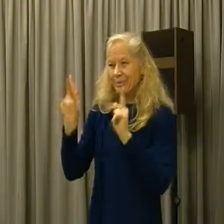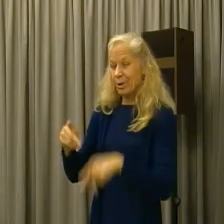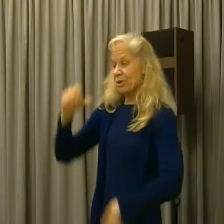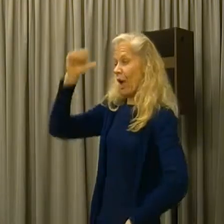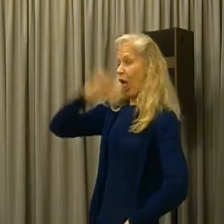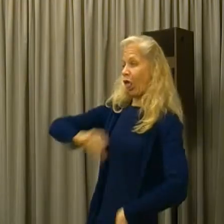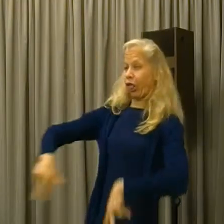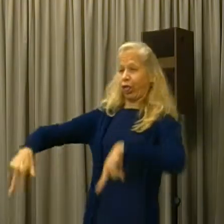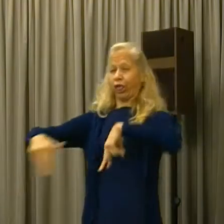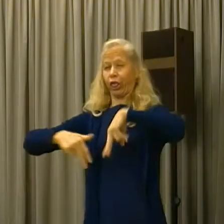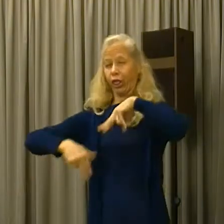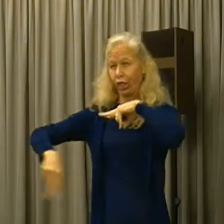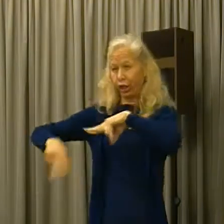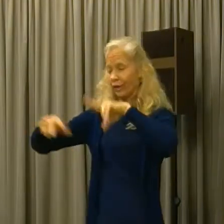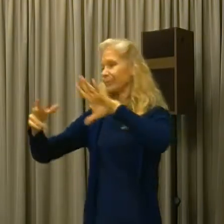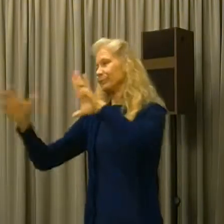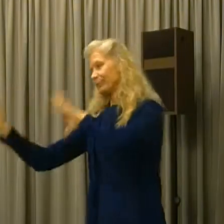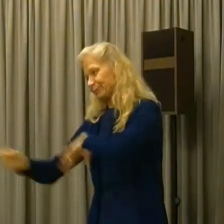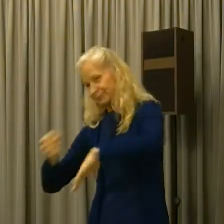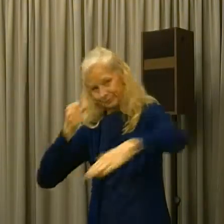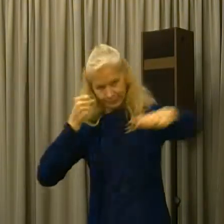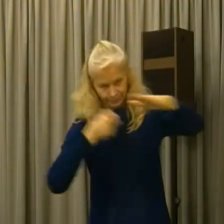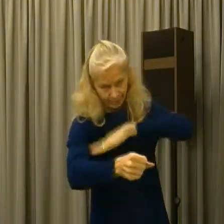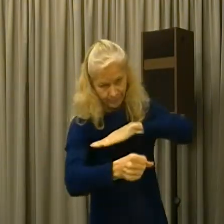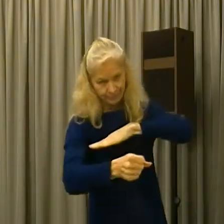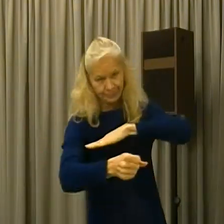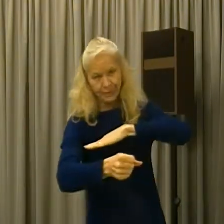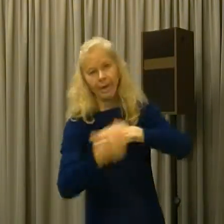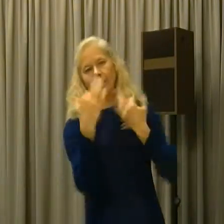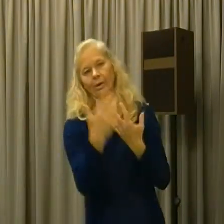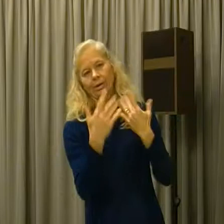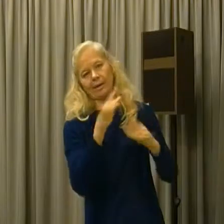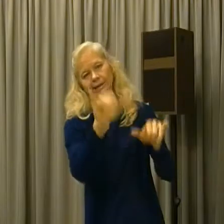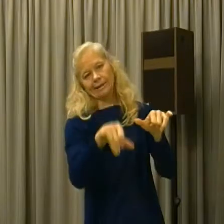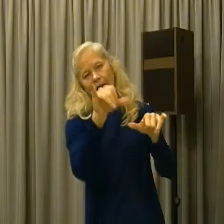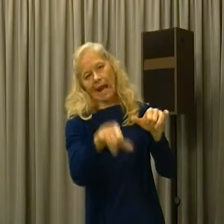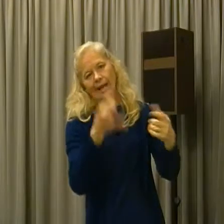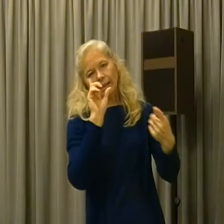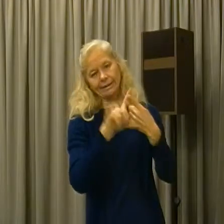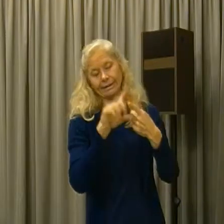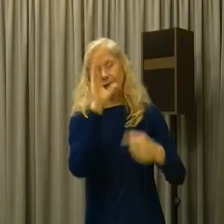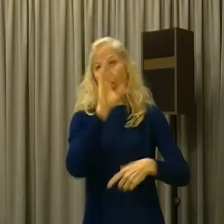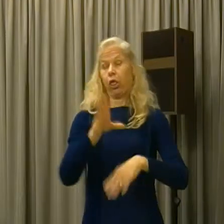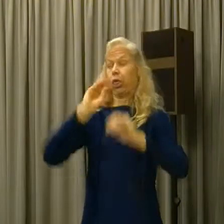Amazing the impact that driving under the influence of alcohol has in our country.